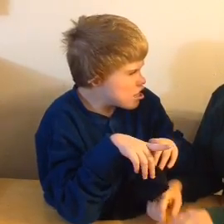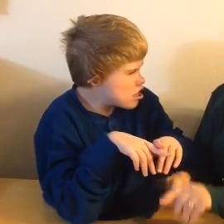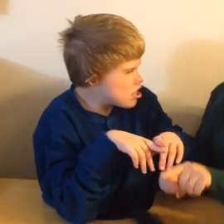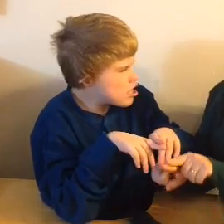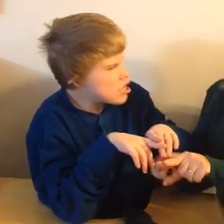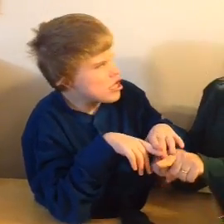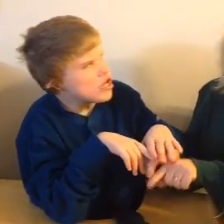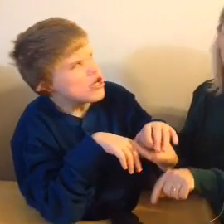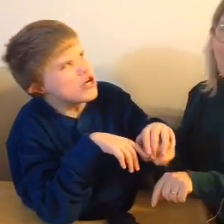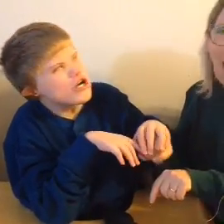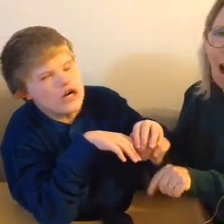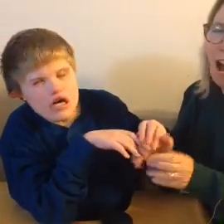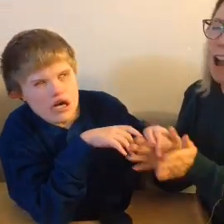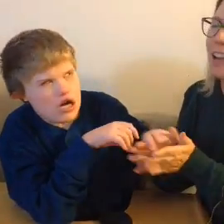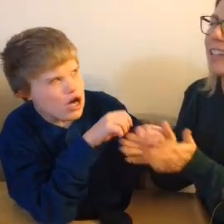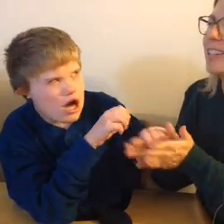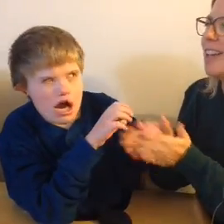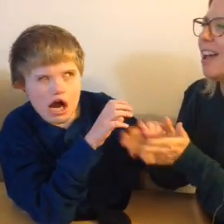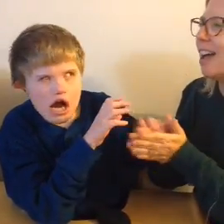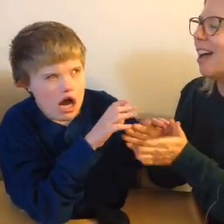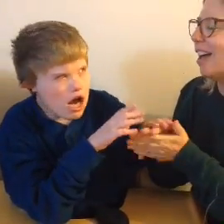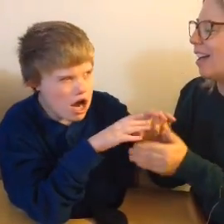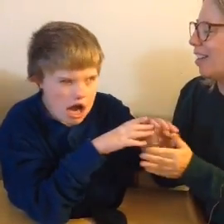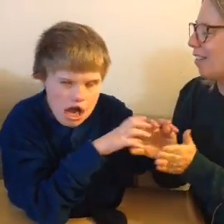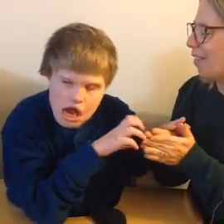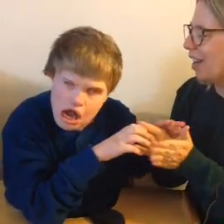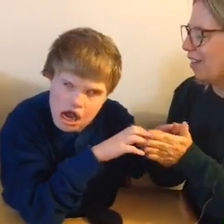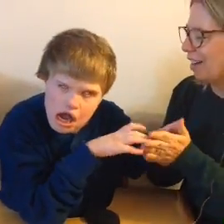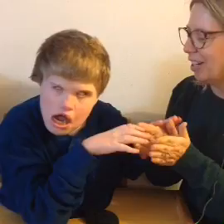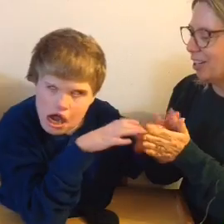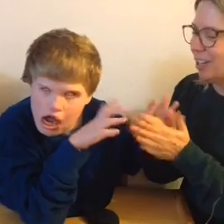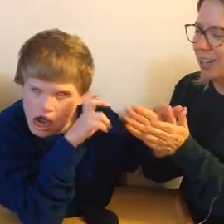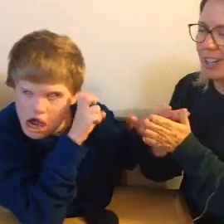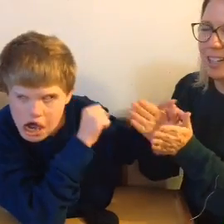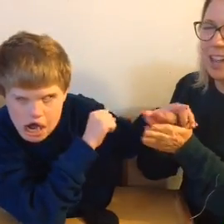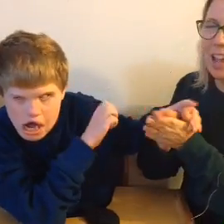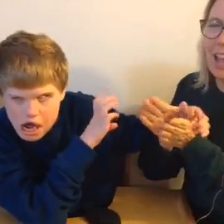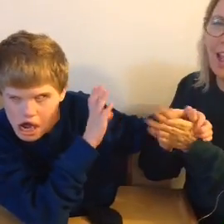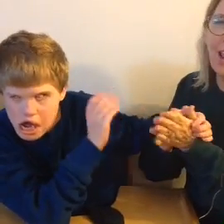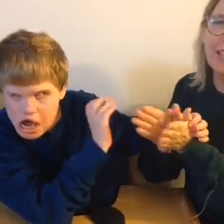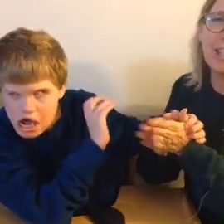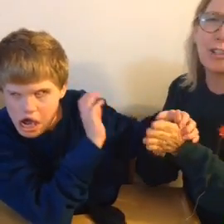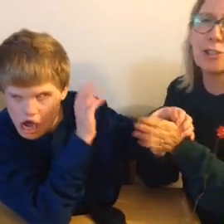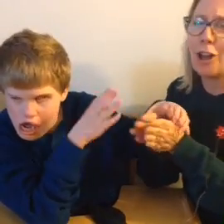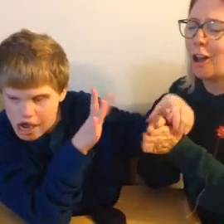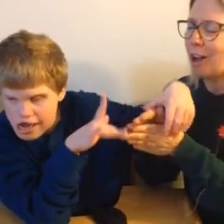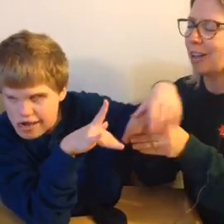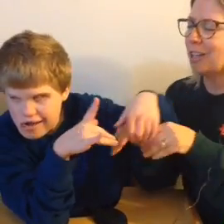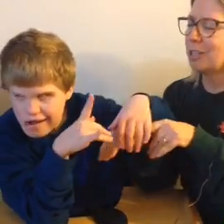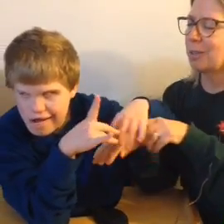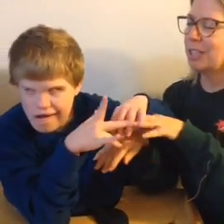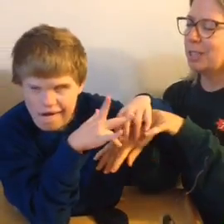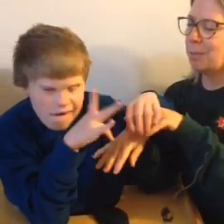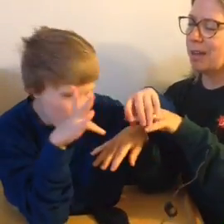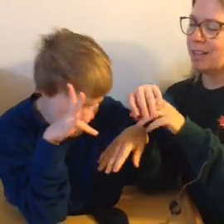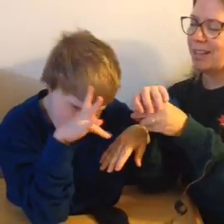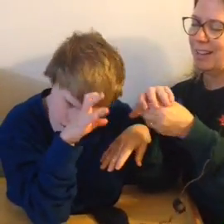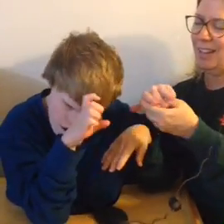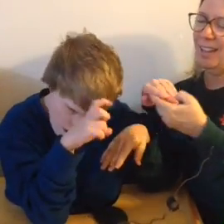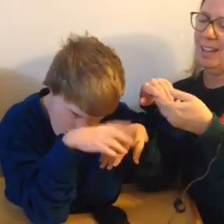Yes, it's a sock. Yes, very good. Yay, it's a sock. So let's spell it.